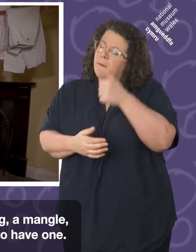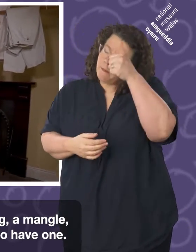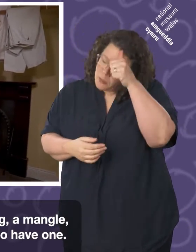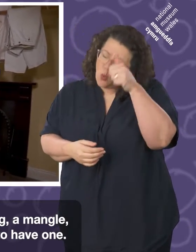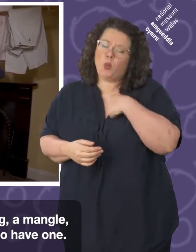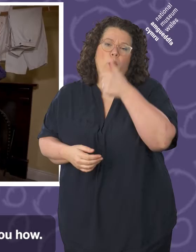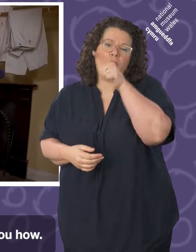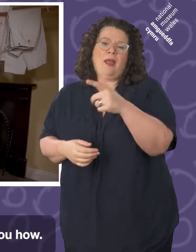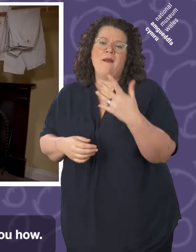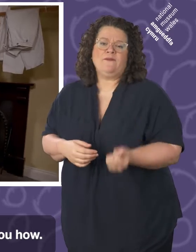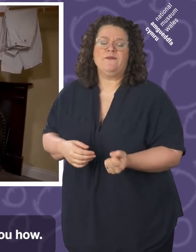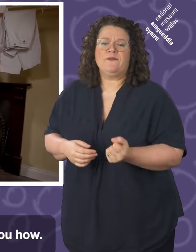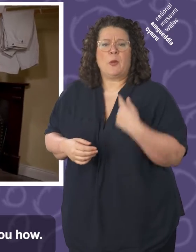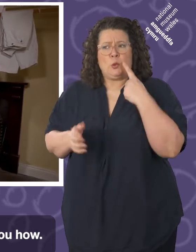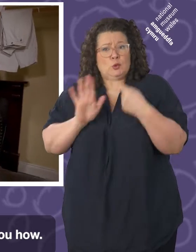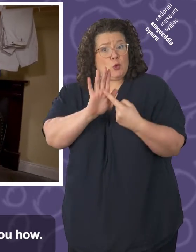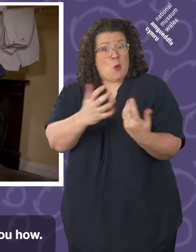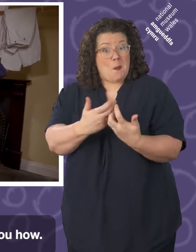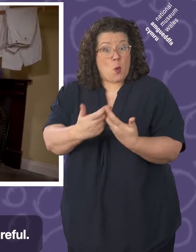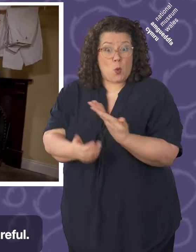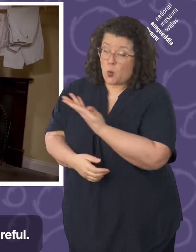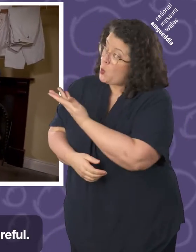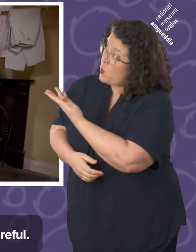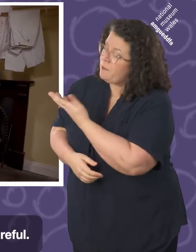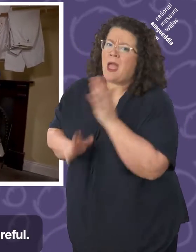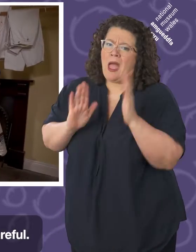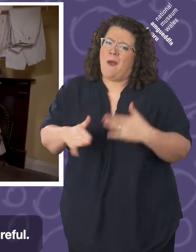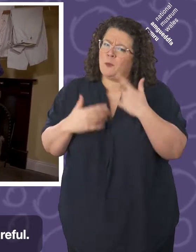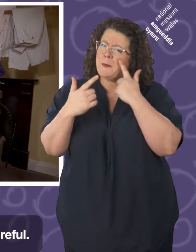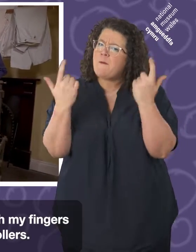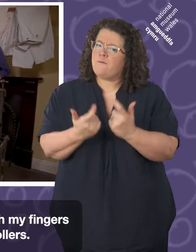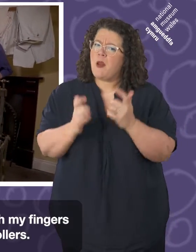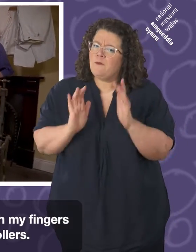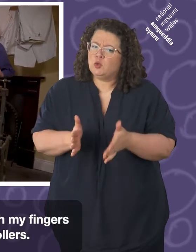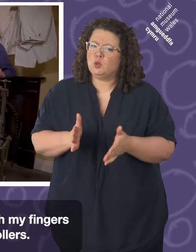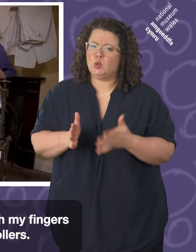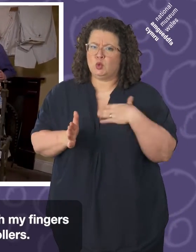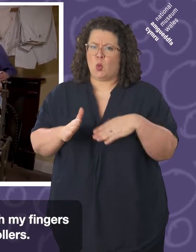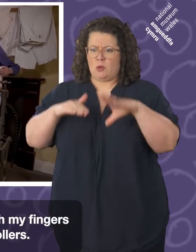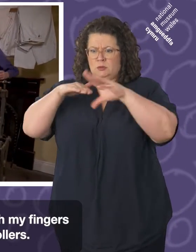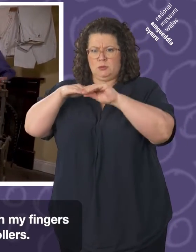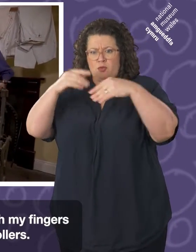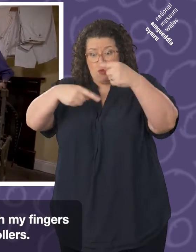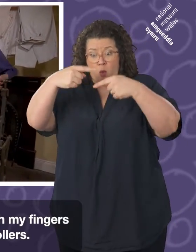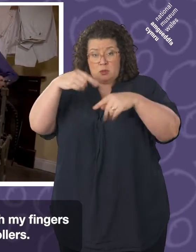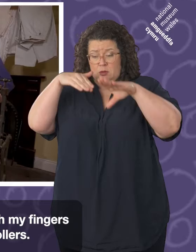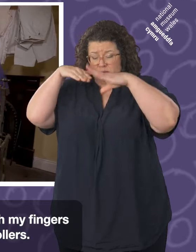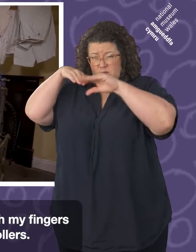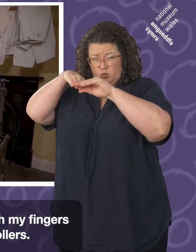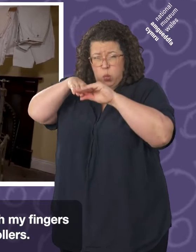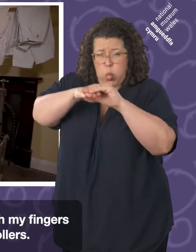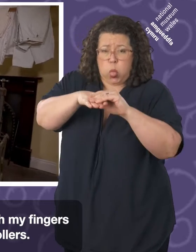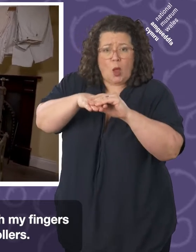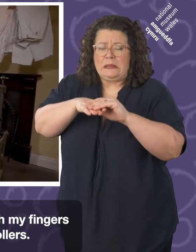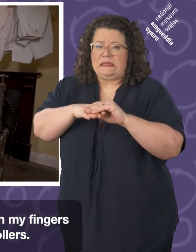one. Right, I'll show you how. I have to be careful. I don't want to squash my